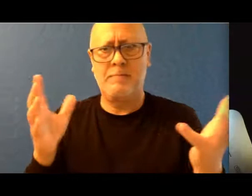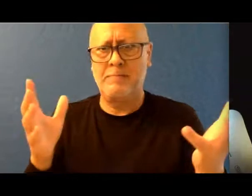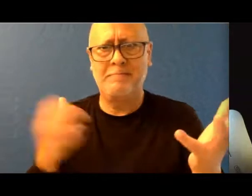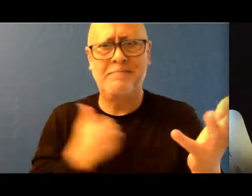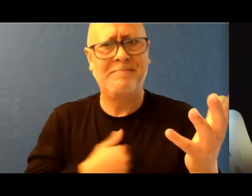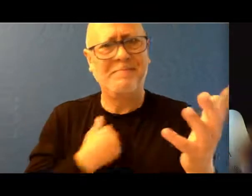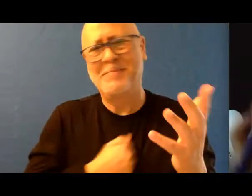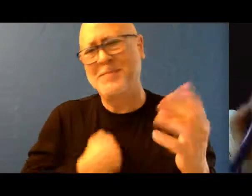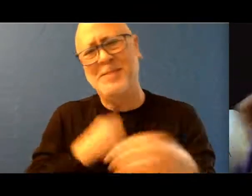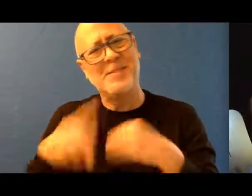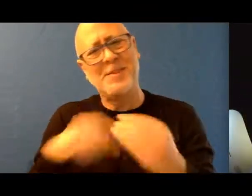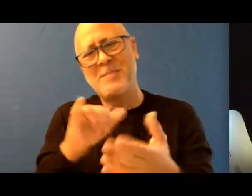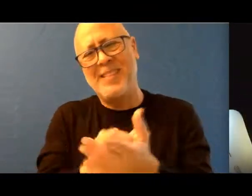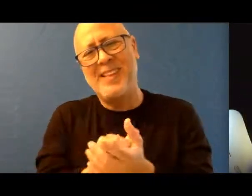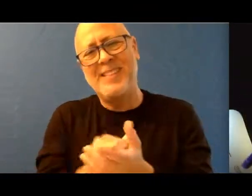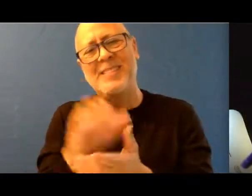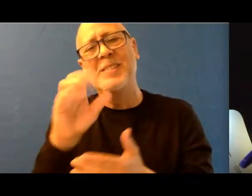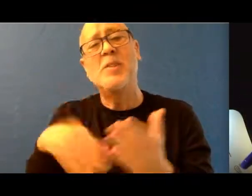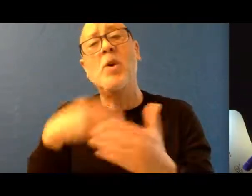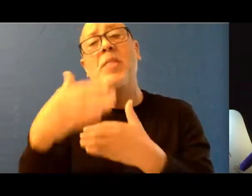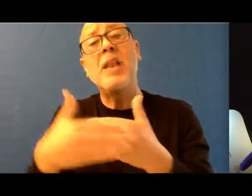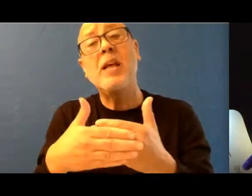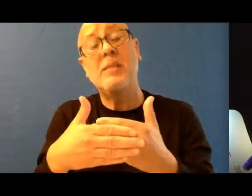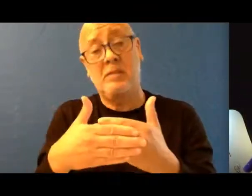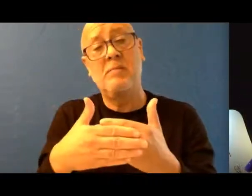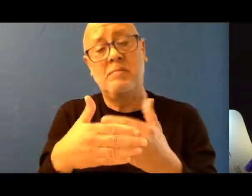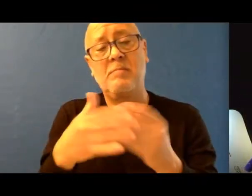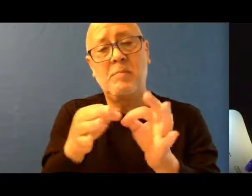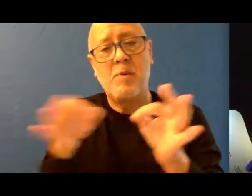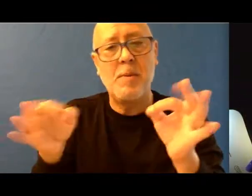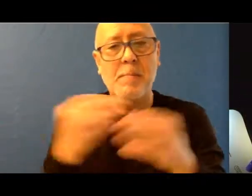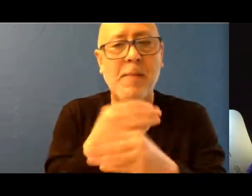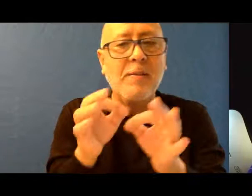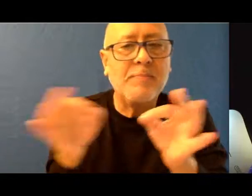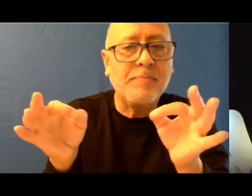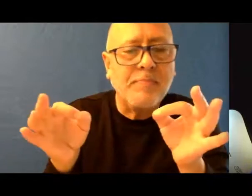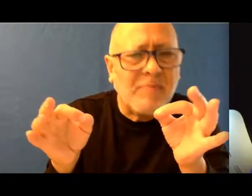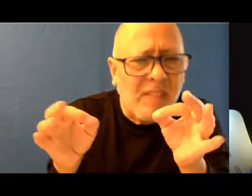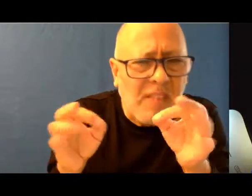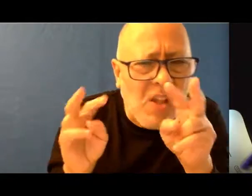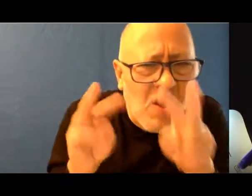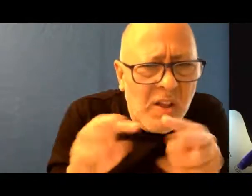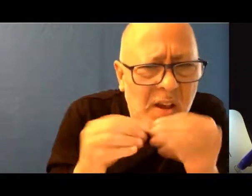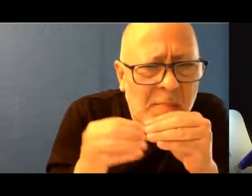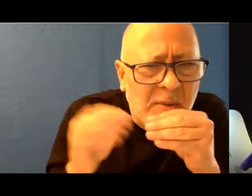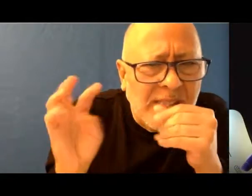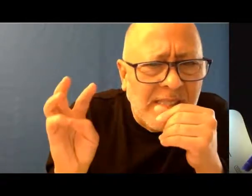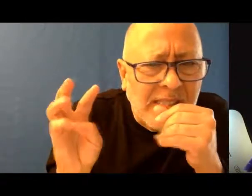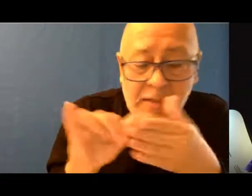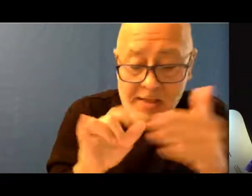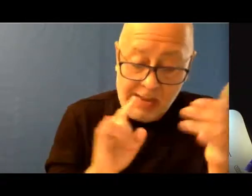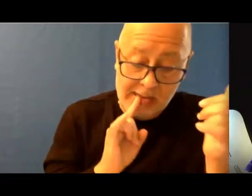Sorry about that. So we're on to this next problem. When I'm looking at number 6, it's an